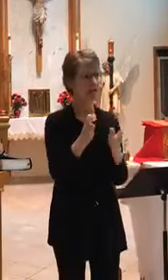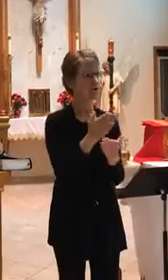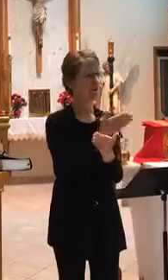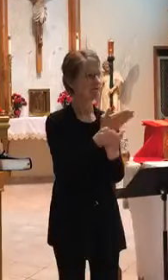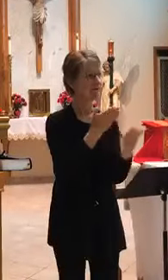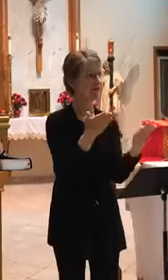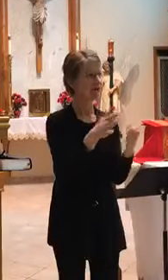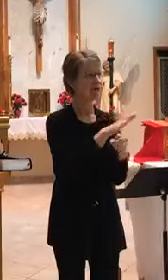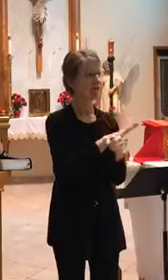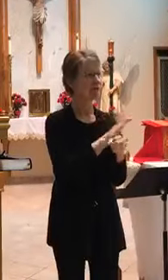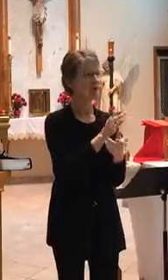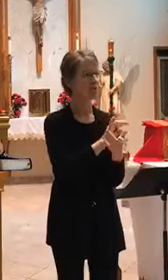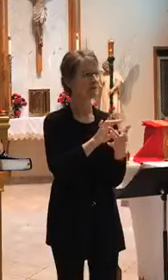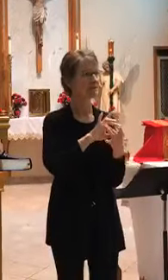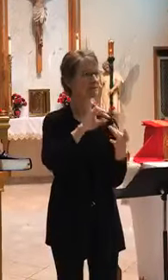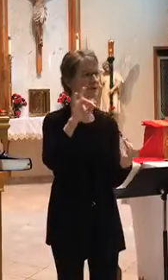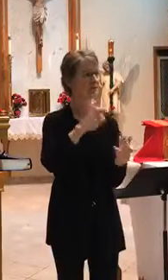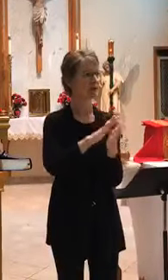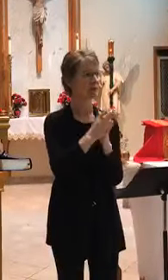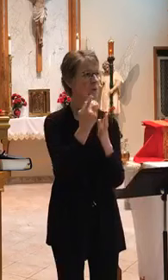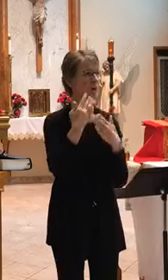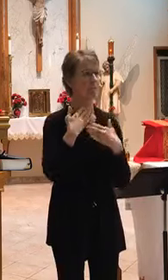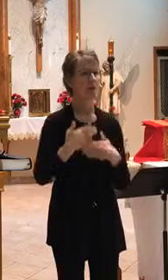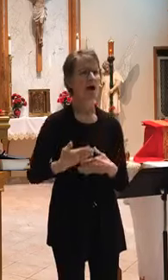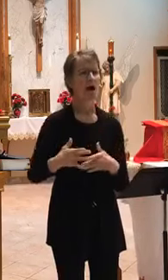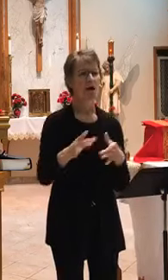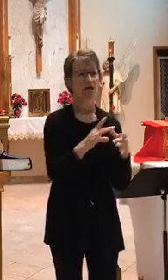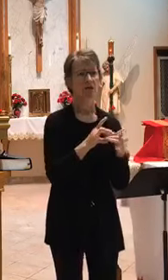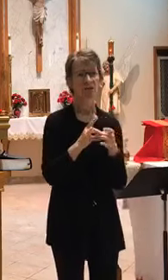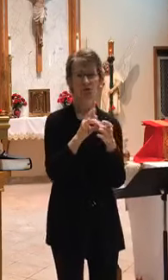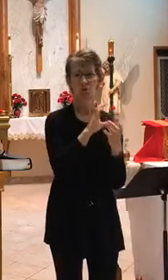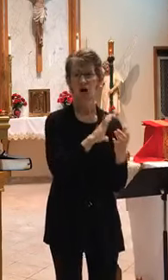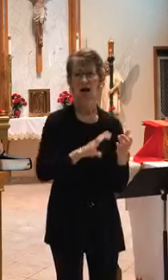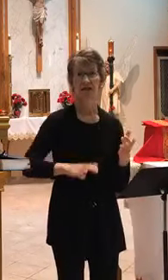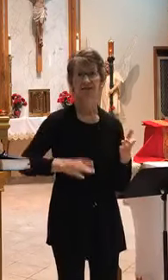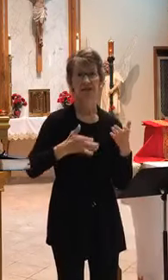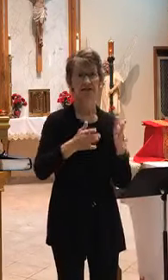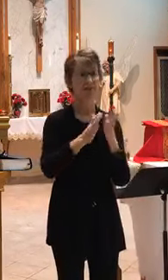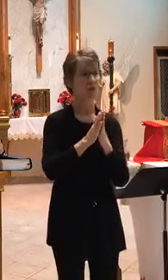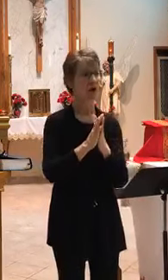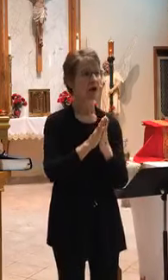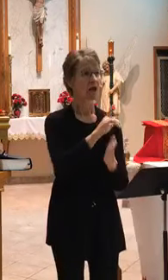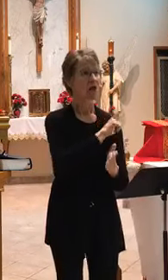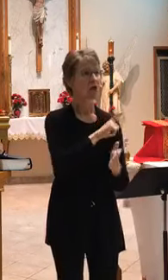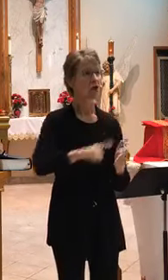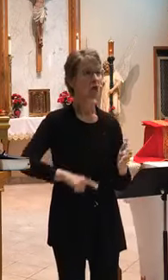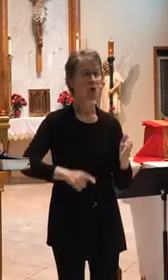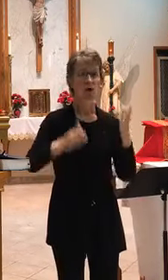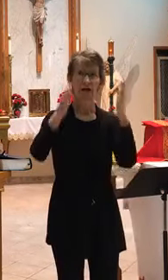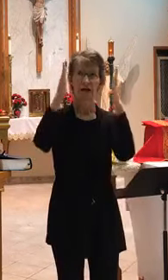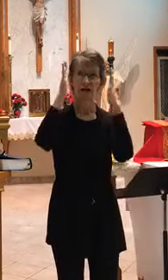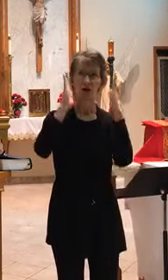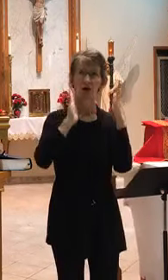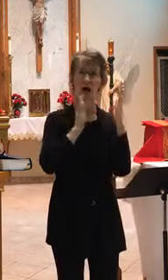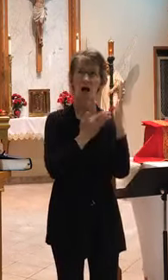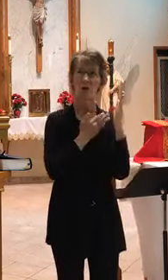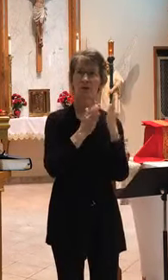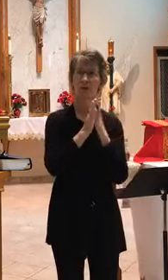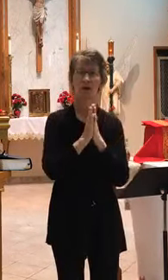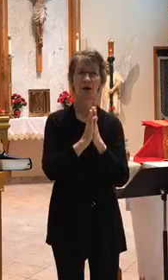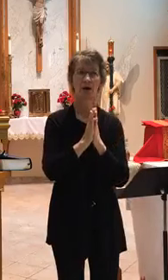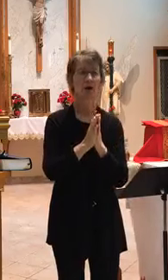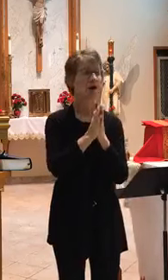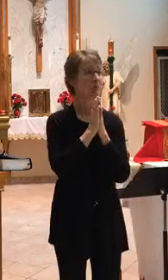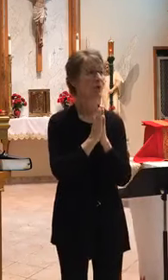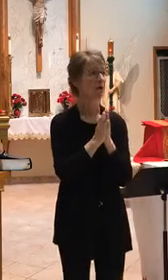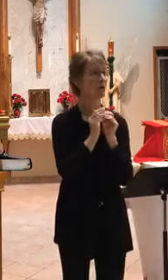Spirit, that we may be one body in Christ. Let us pray to the Lord. Lord, hear our prayer. For all